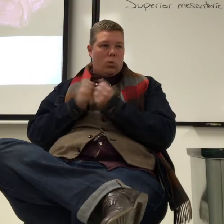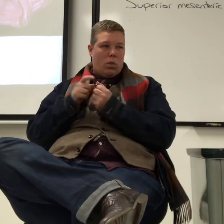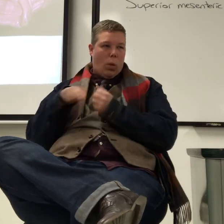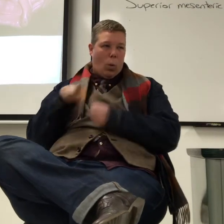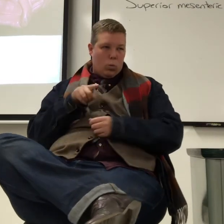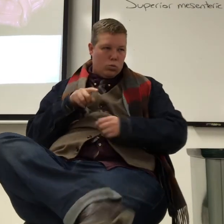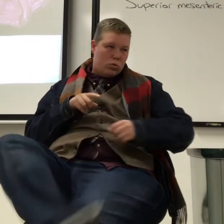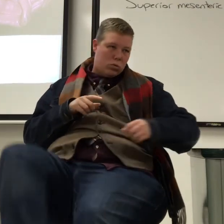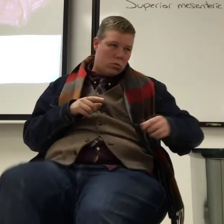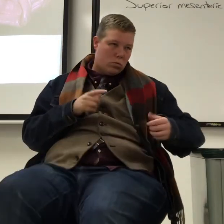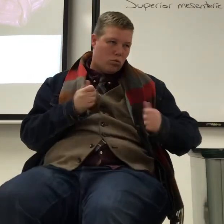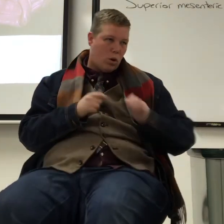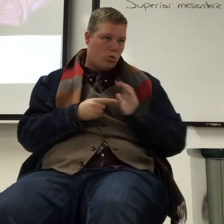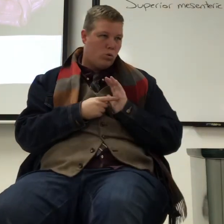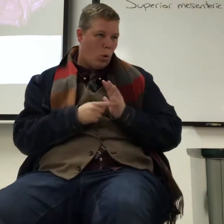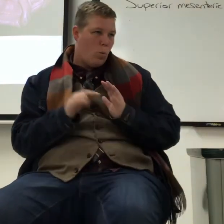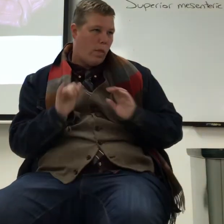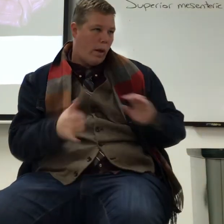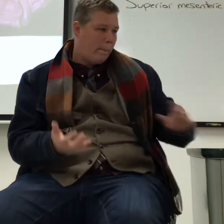Okay, that's what they're trying to show you there.